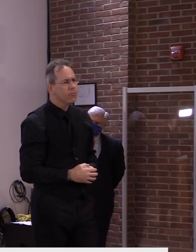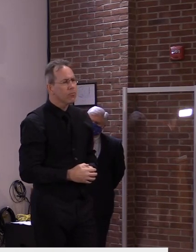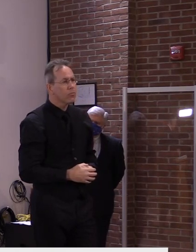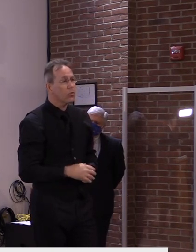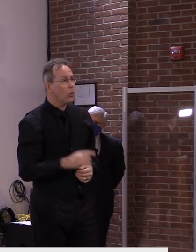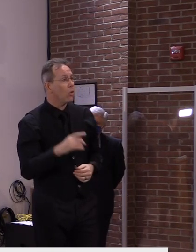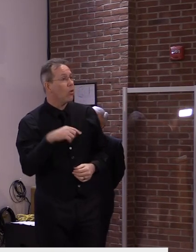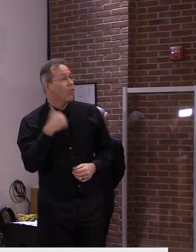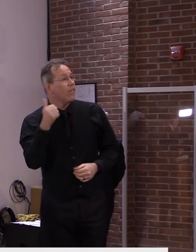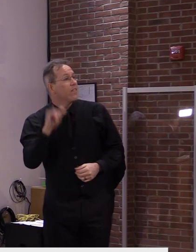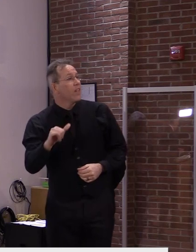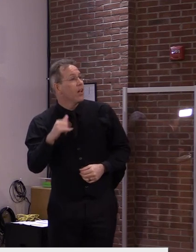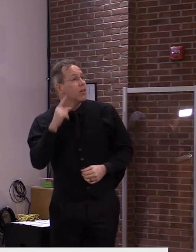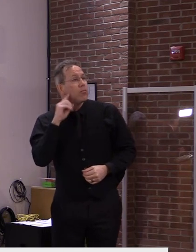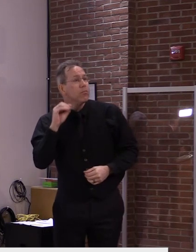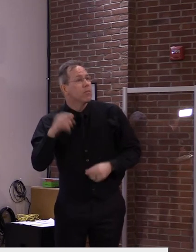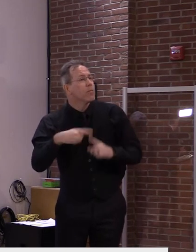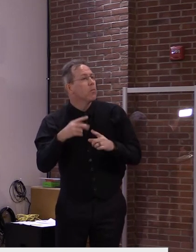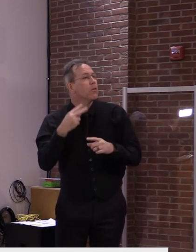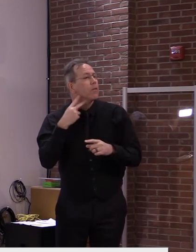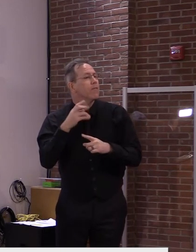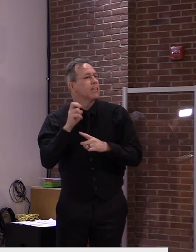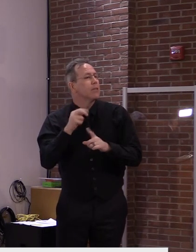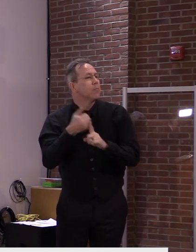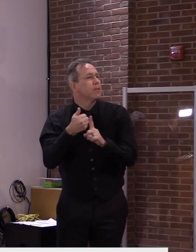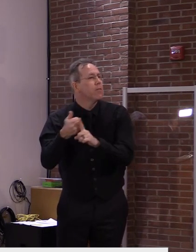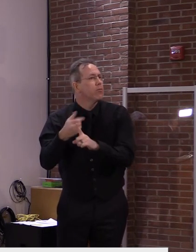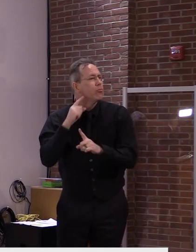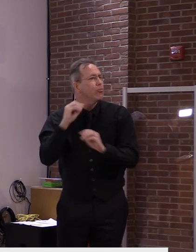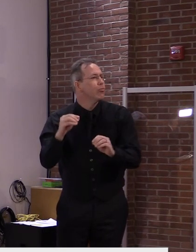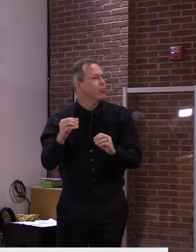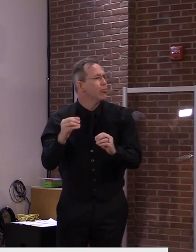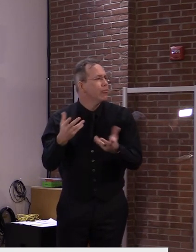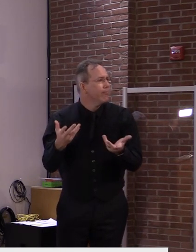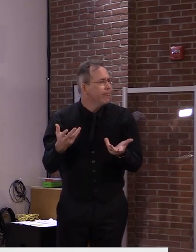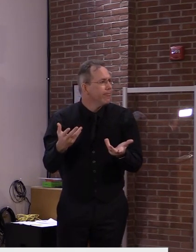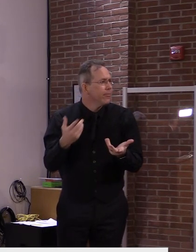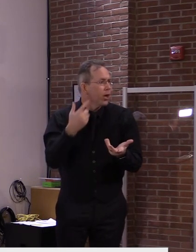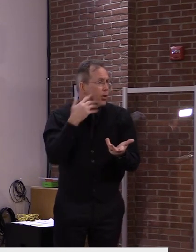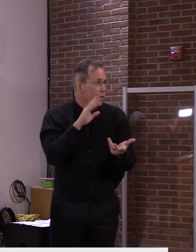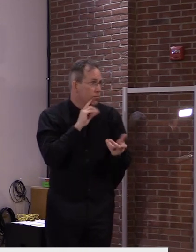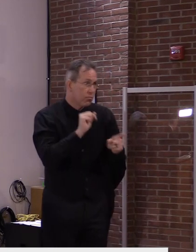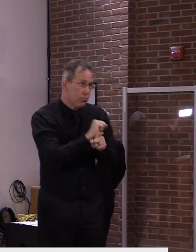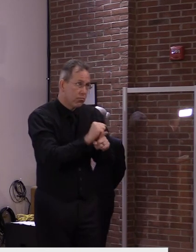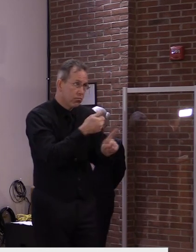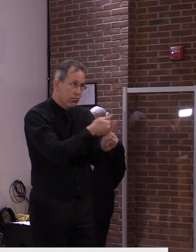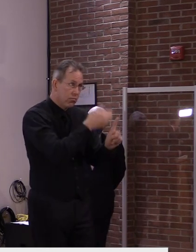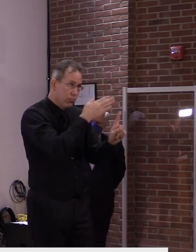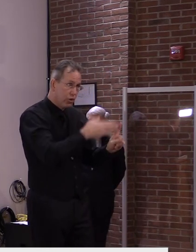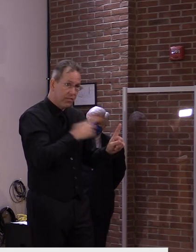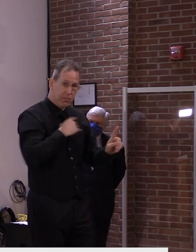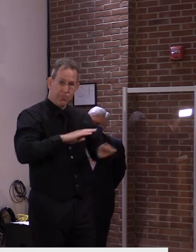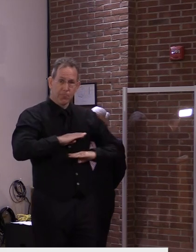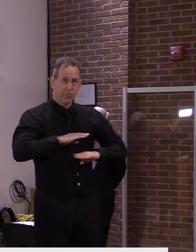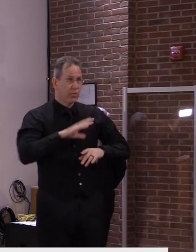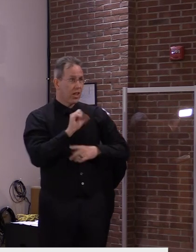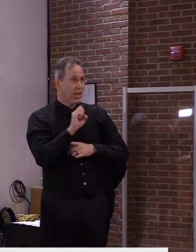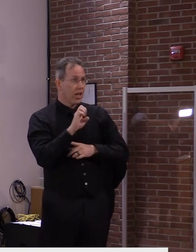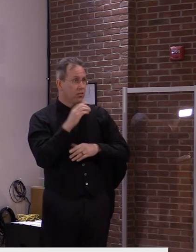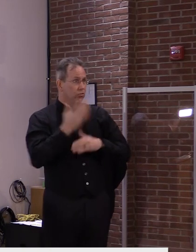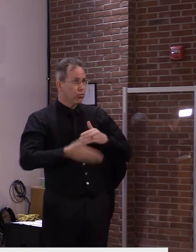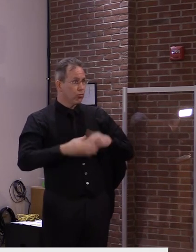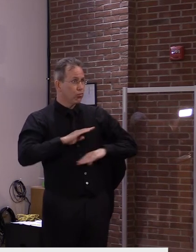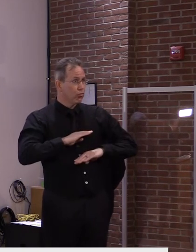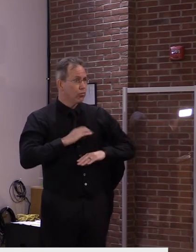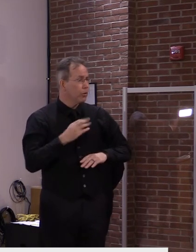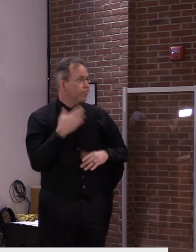victim to obtain whether he feels this has been justified from his standpoint. I know that